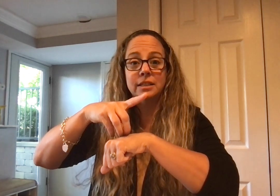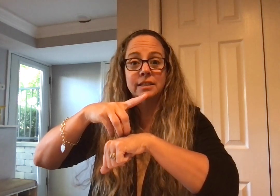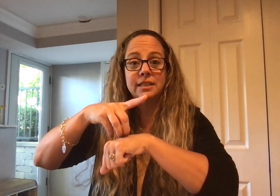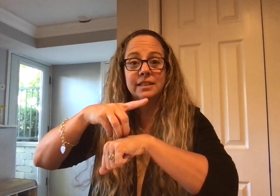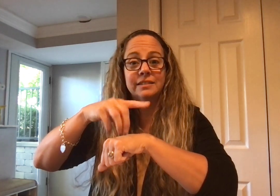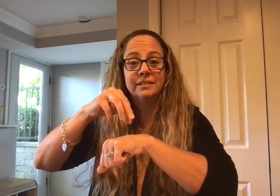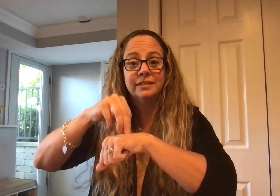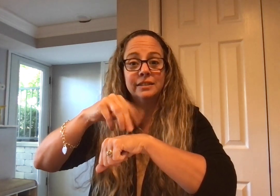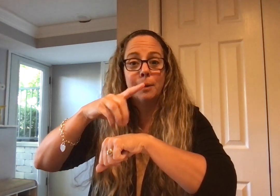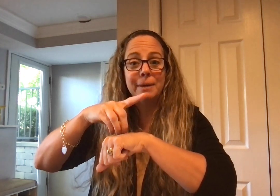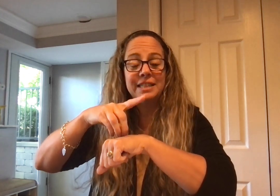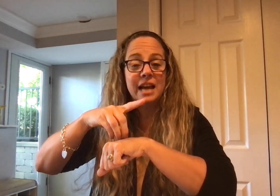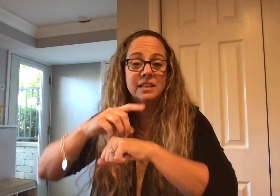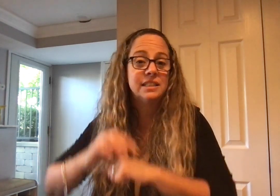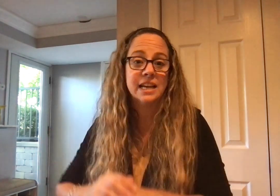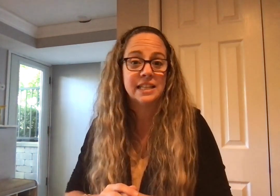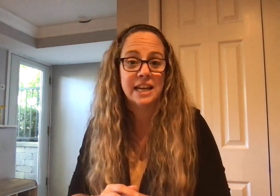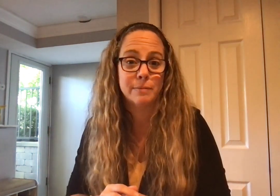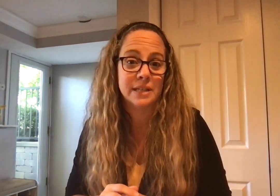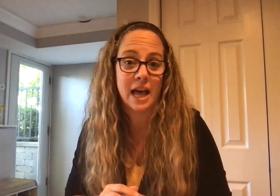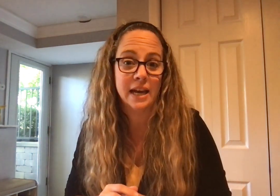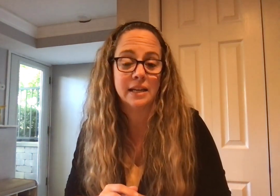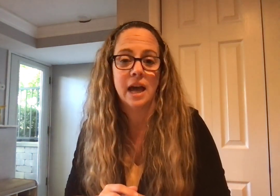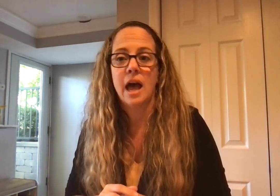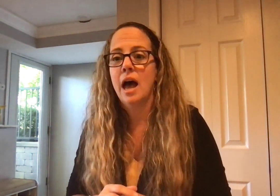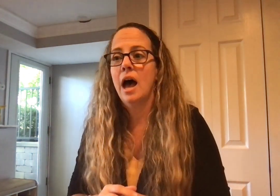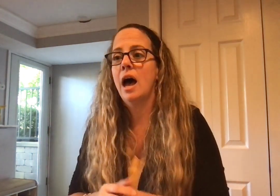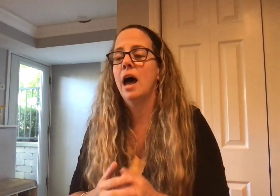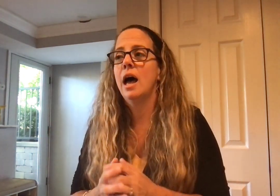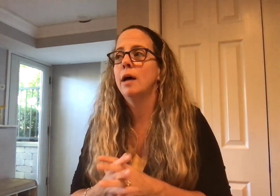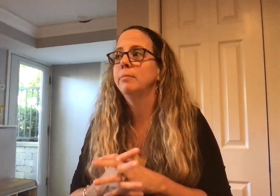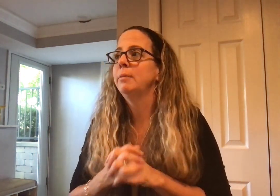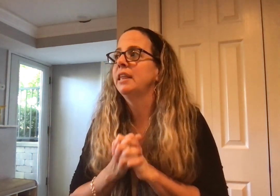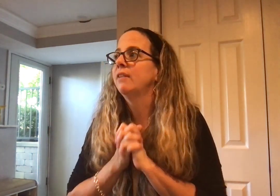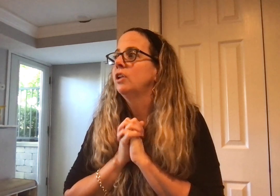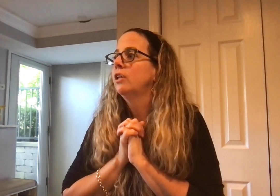McDonald's. McDonald's has a name sign. Let me think of another